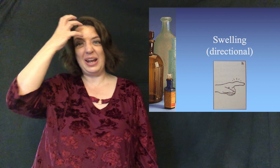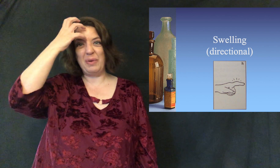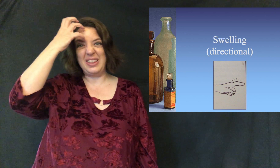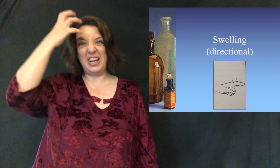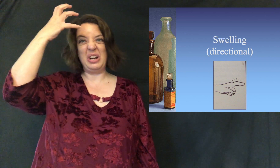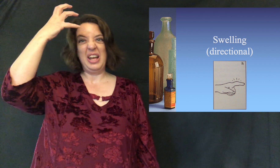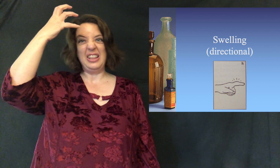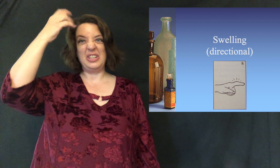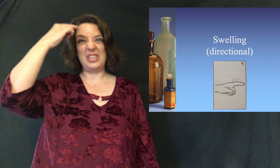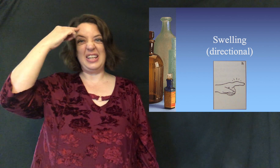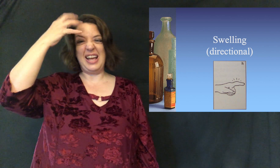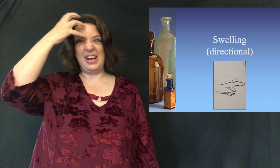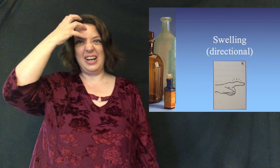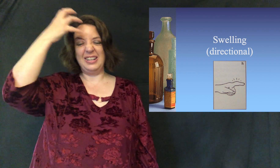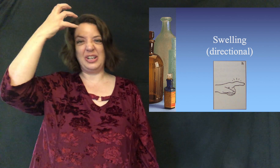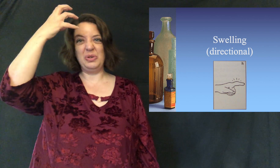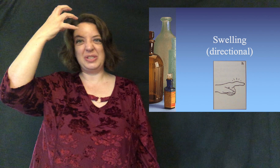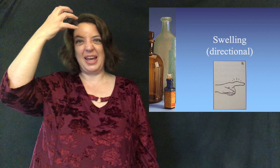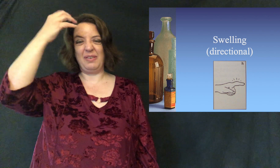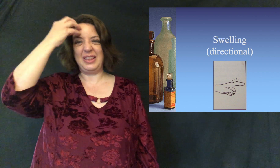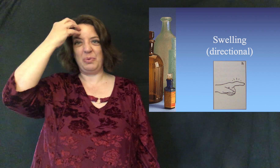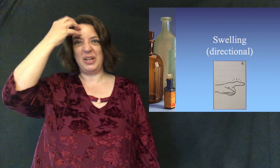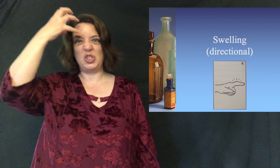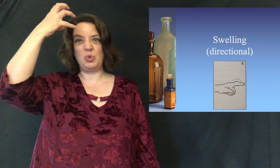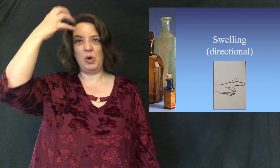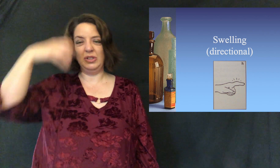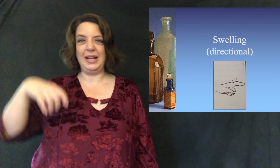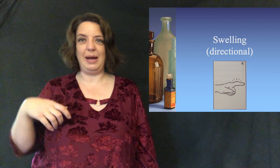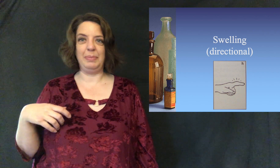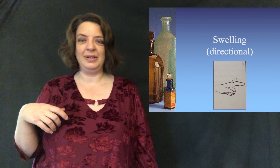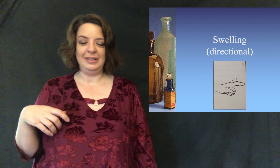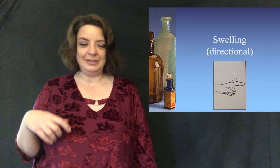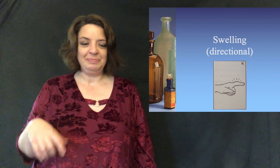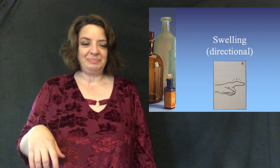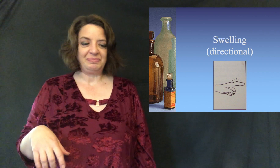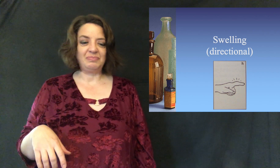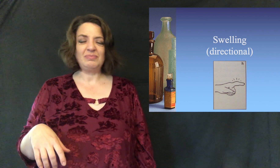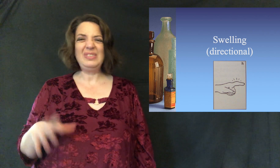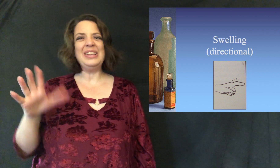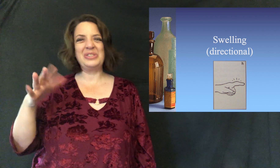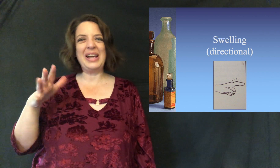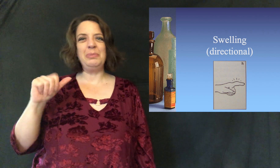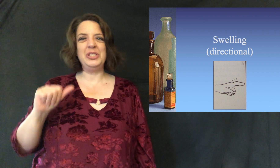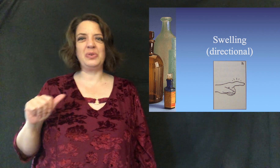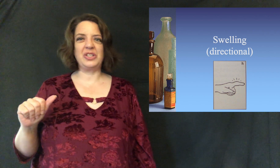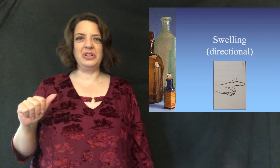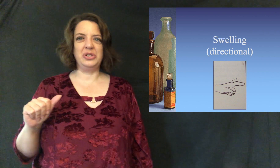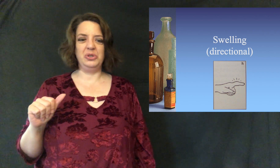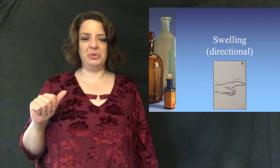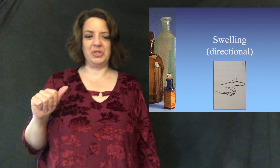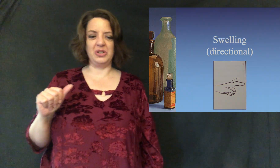right there's a goose egg right there where it's swollen up. So that can be directional too to a certain